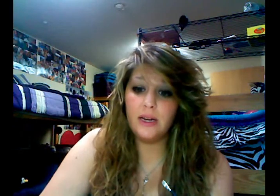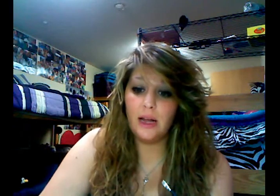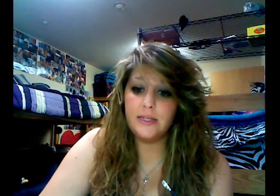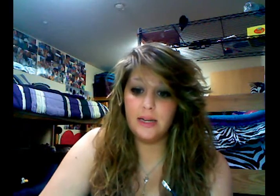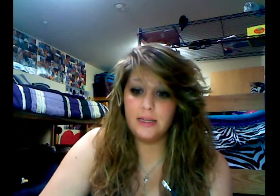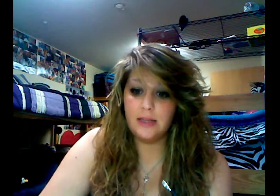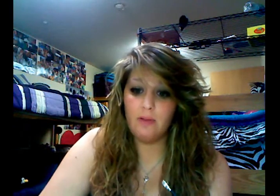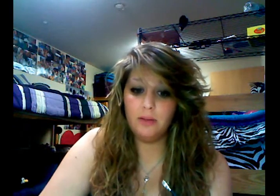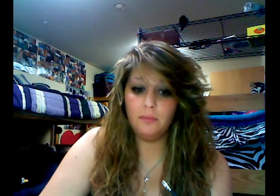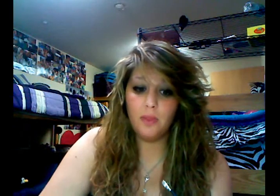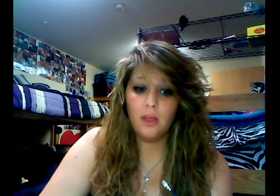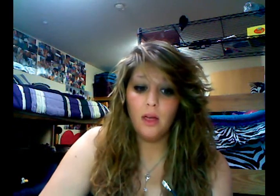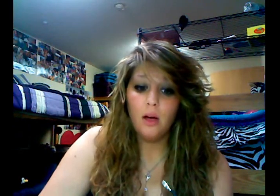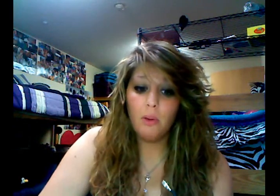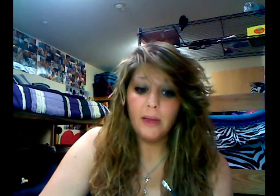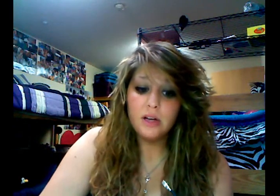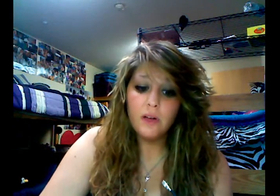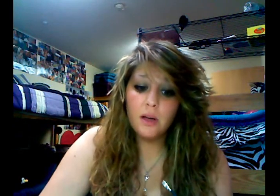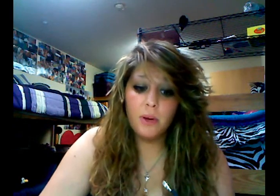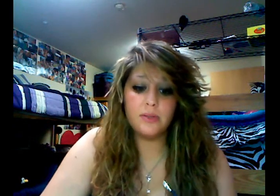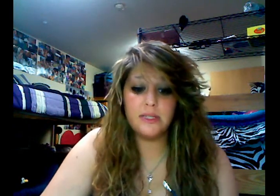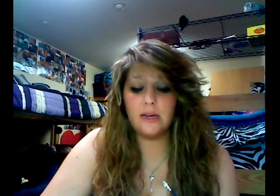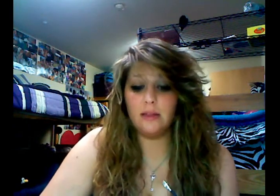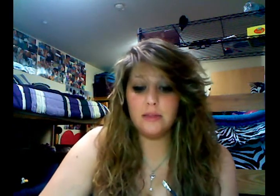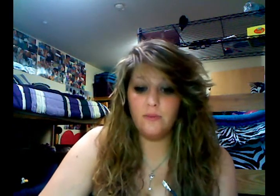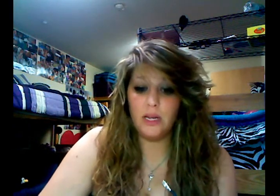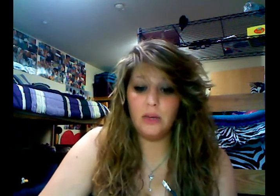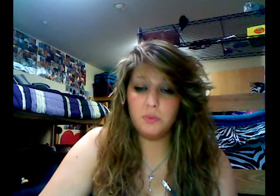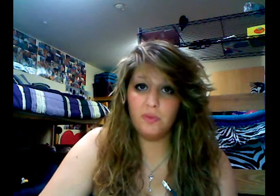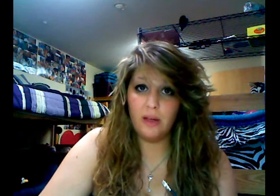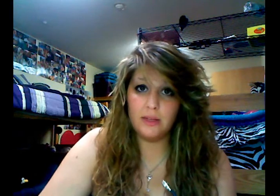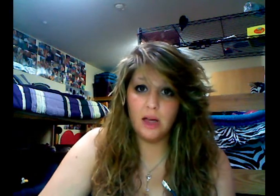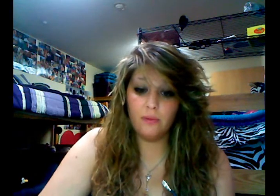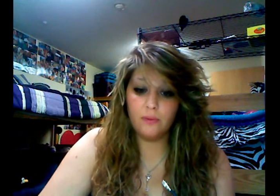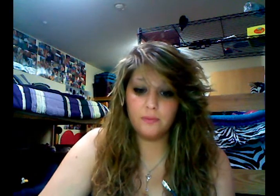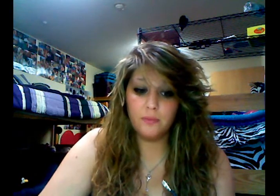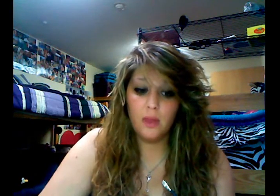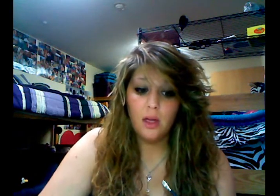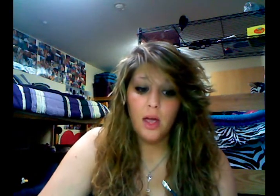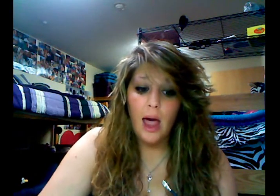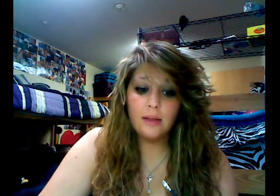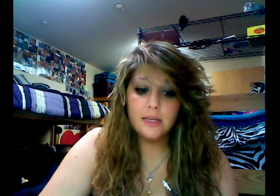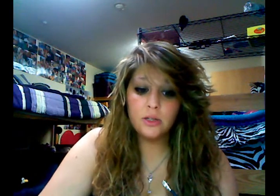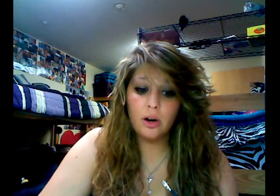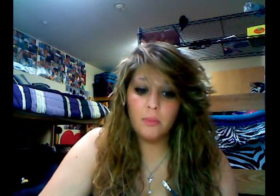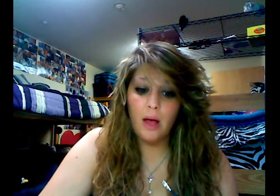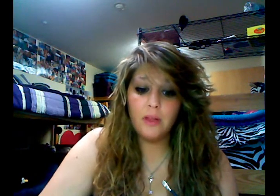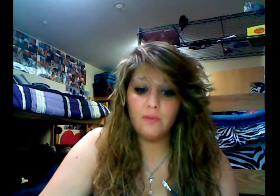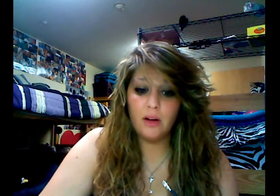in 1987. When Beethoven composed his Ninth Symphony, he was profoundly deaf. Alexander Graham Bell, the inventor